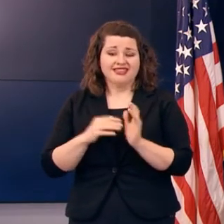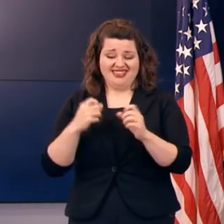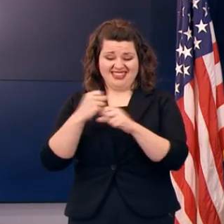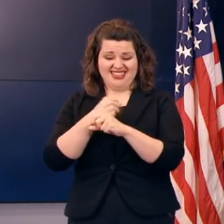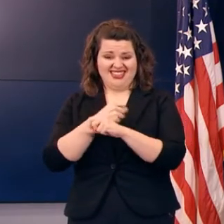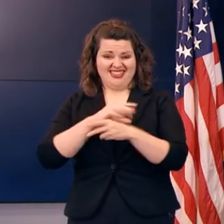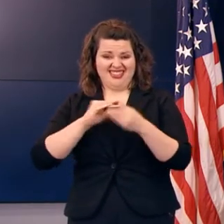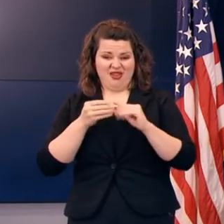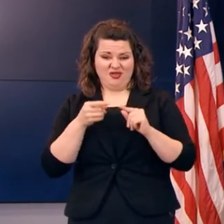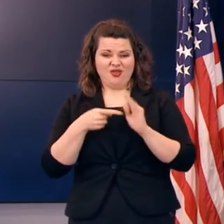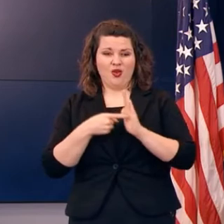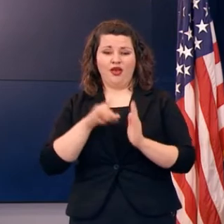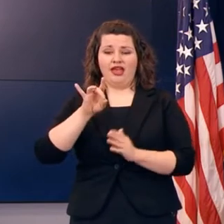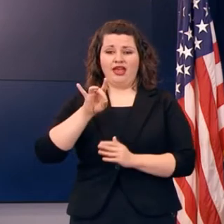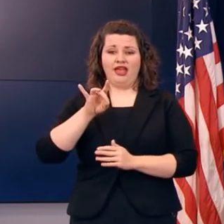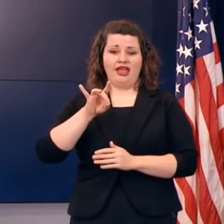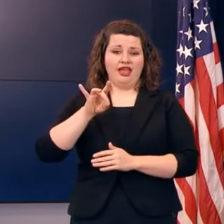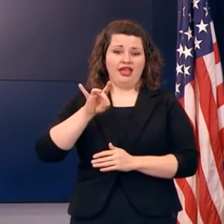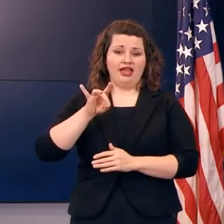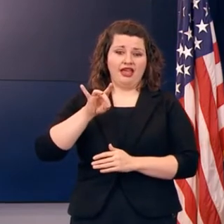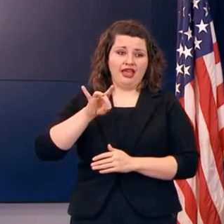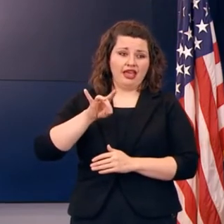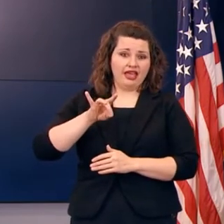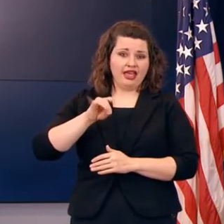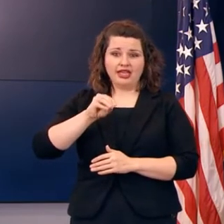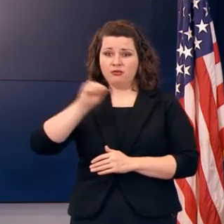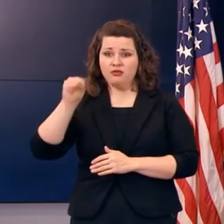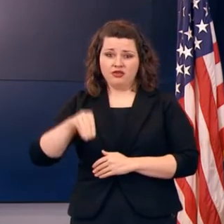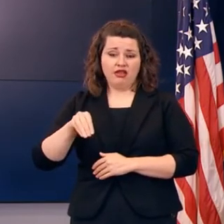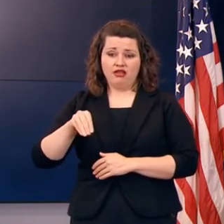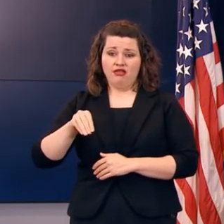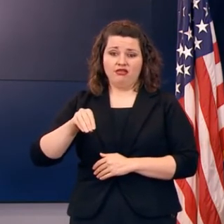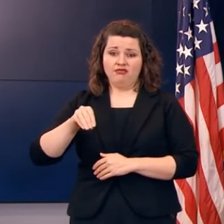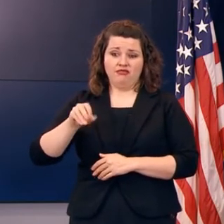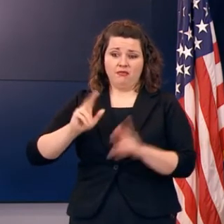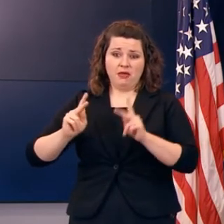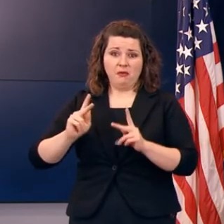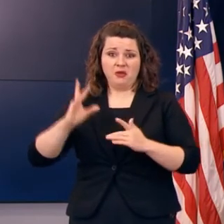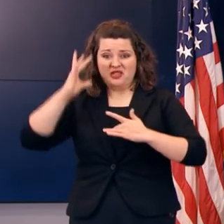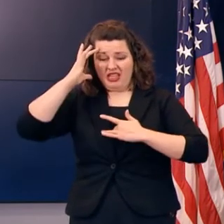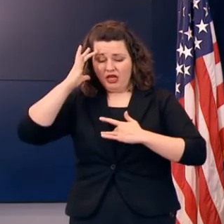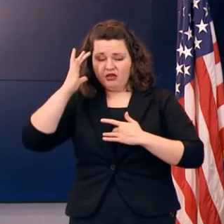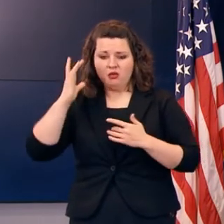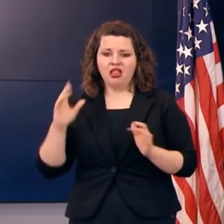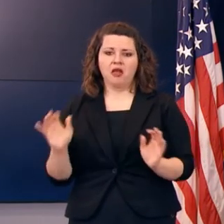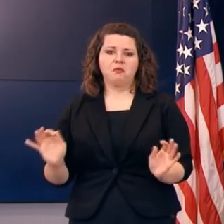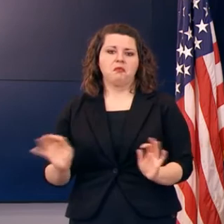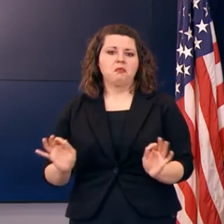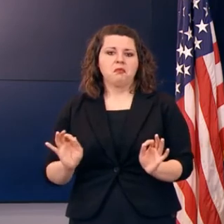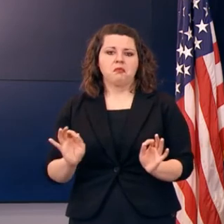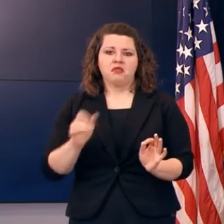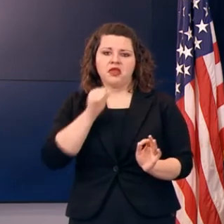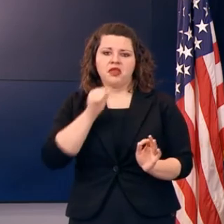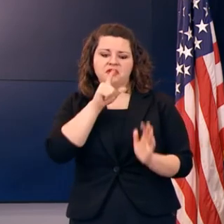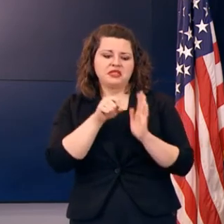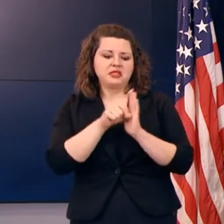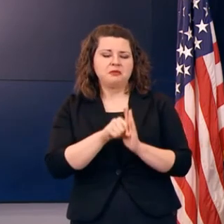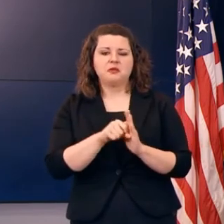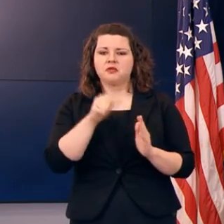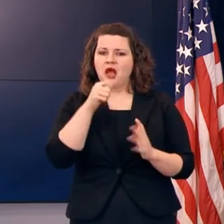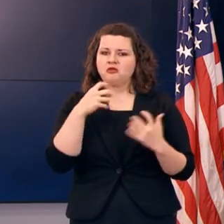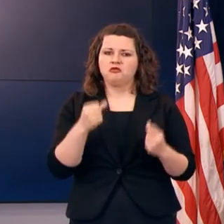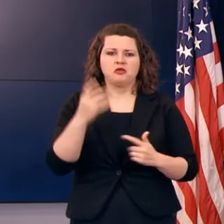that 80% of Iowans will just have no or mild symptoms, much like flu. It's the 20% that we really need to be focused